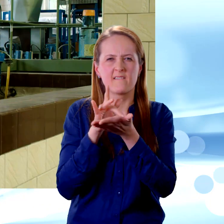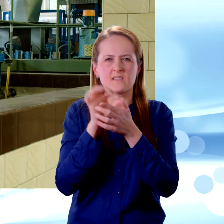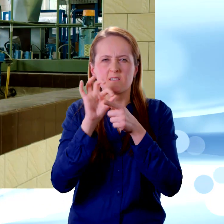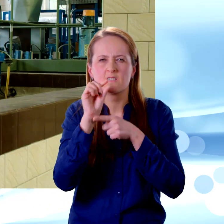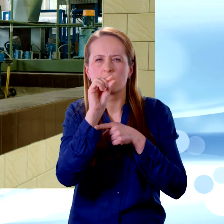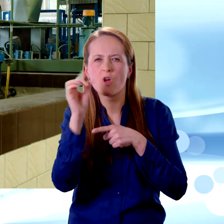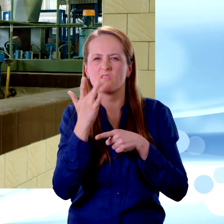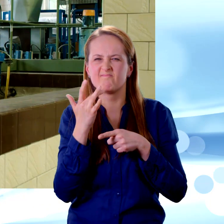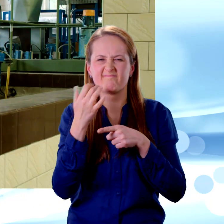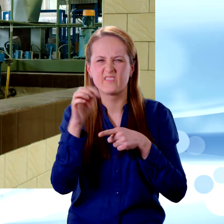from the water.